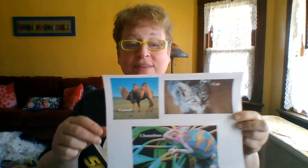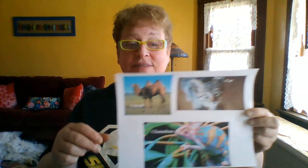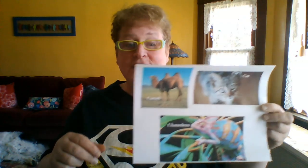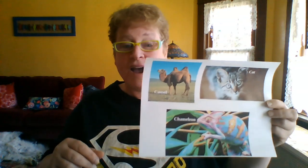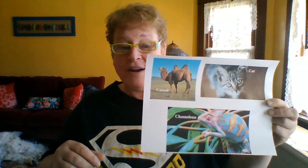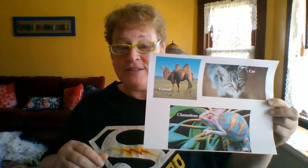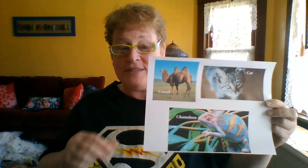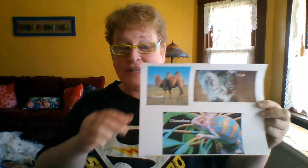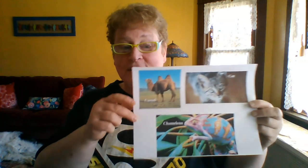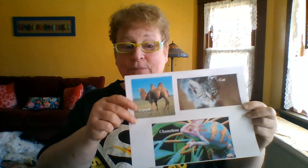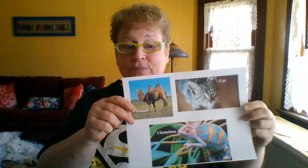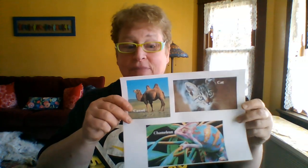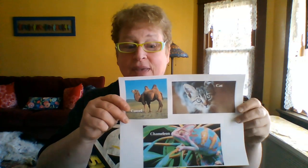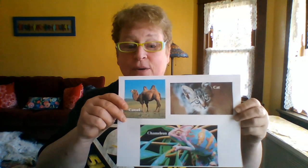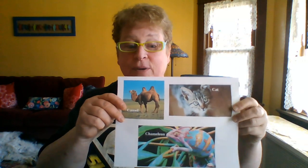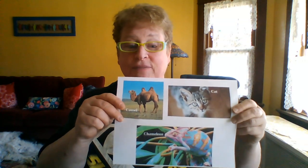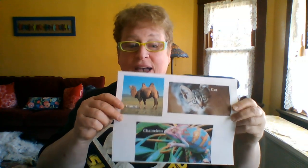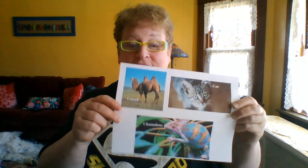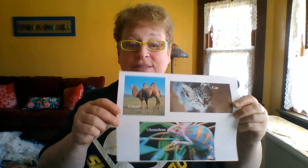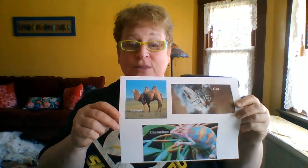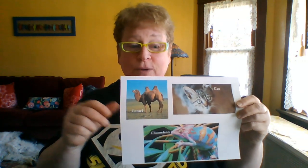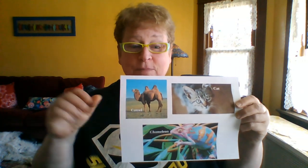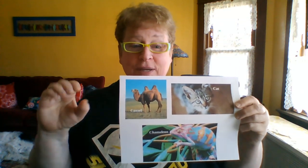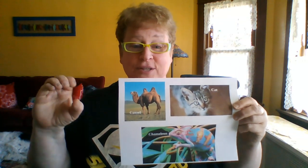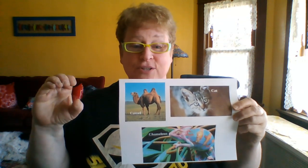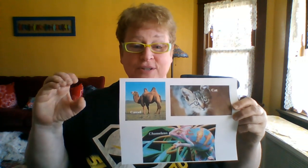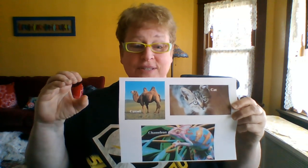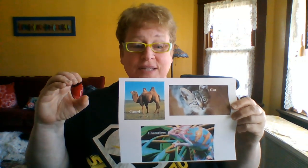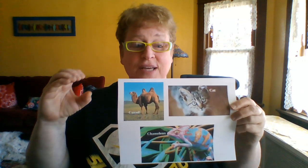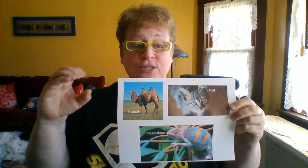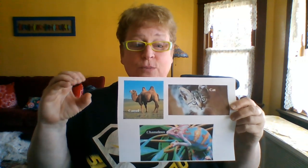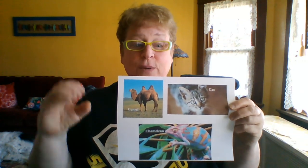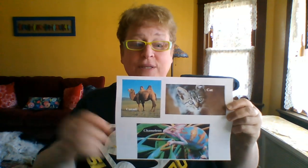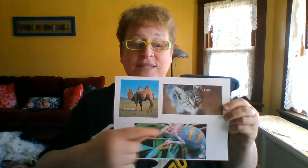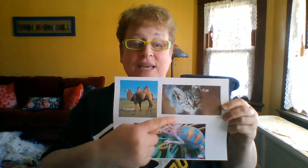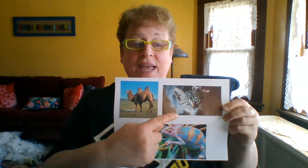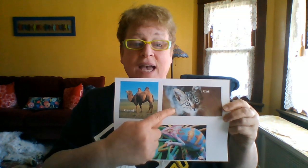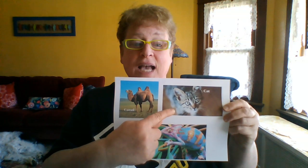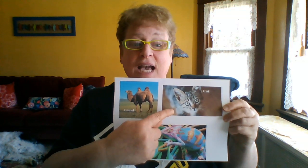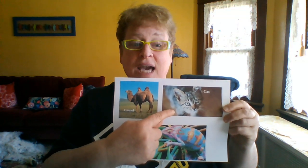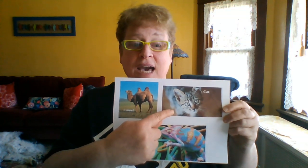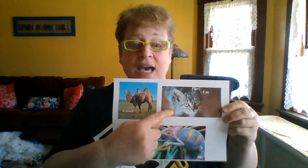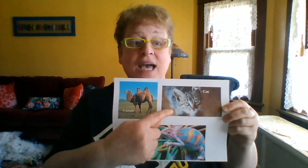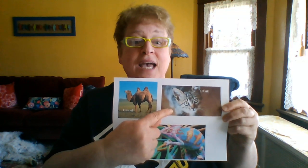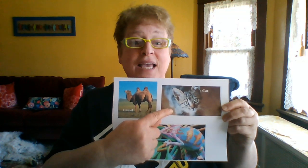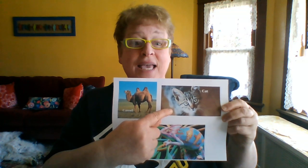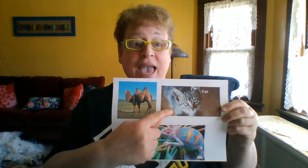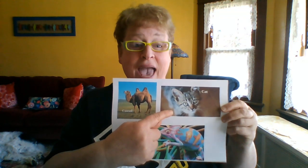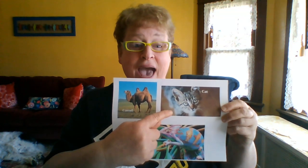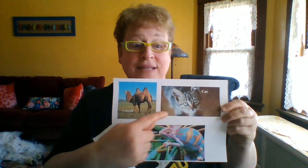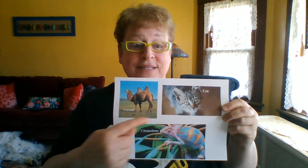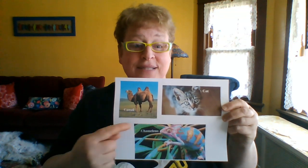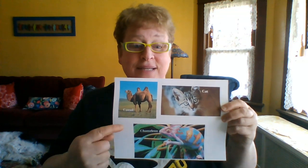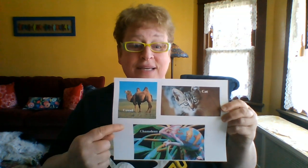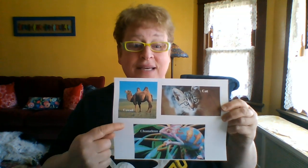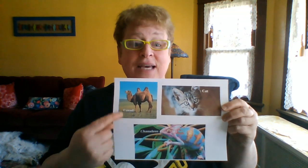is hard C. We've got three pictures. So we would say k, cat,